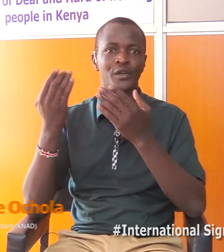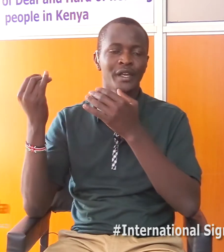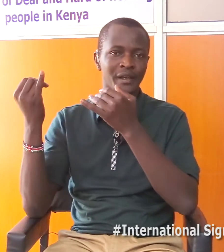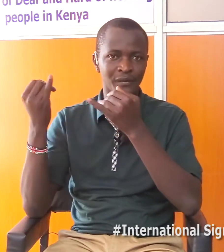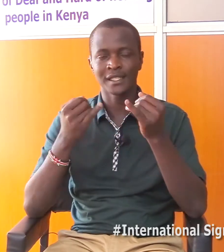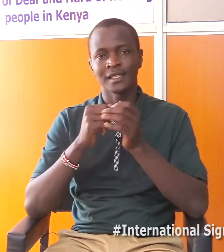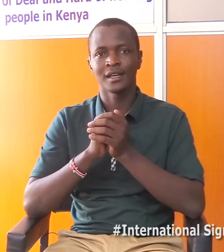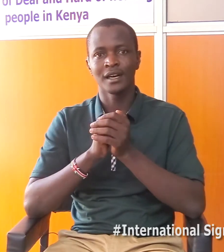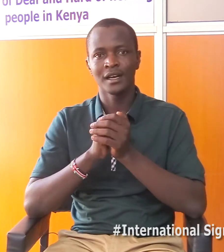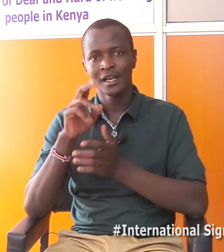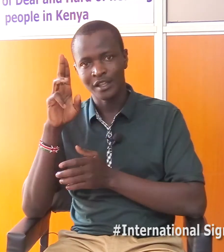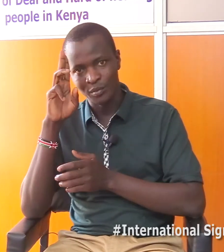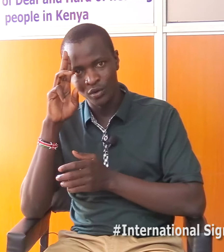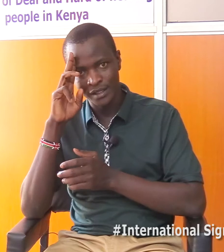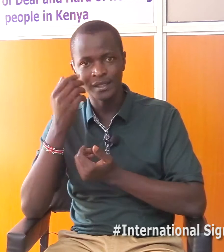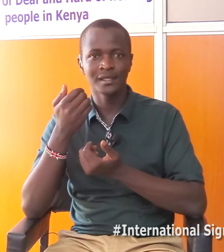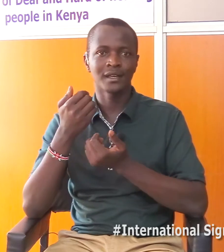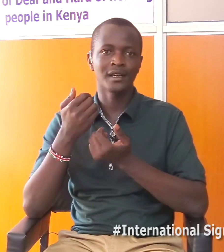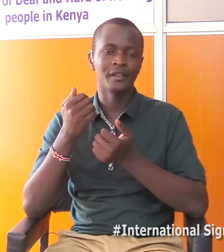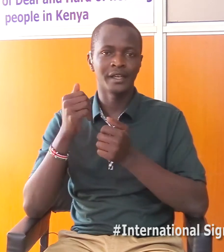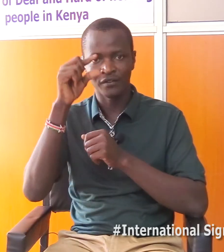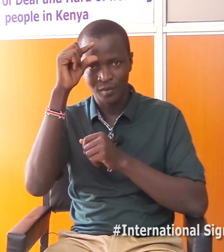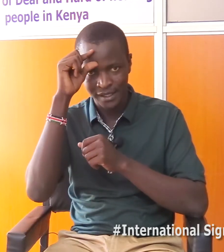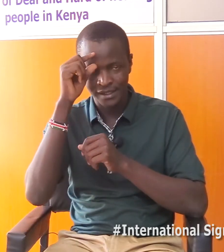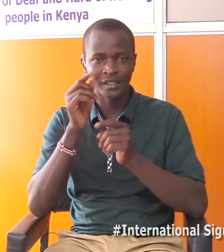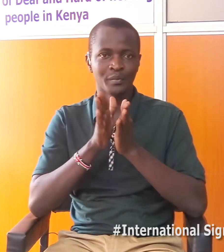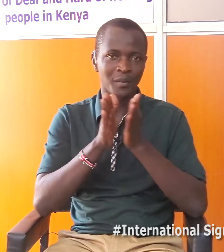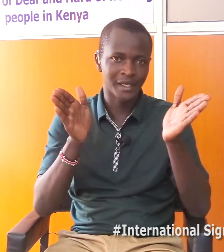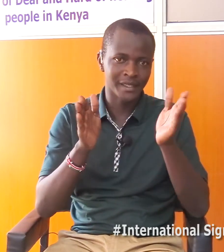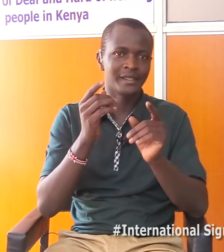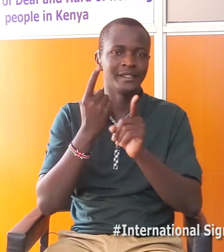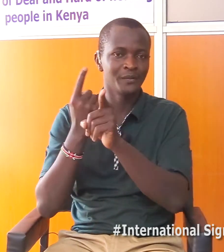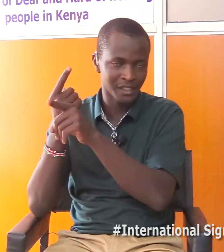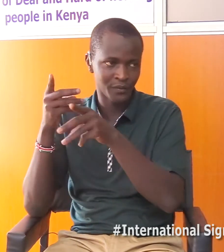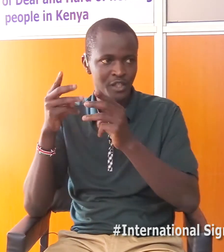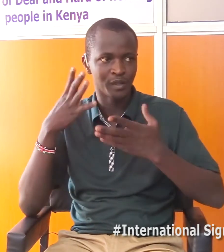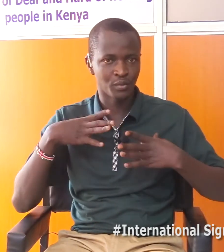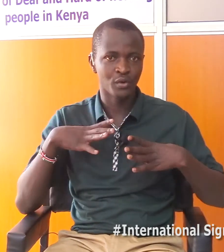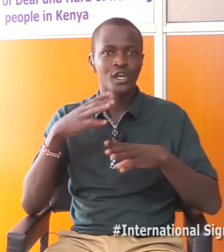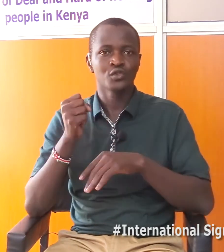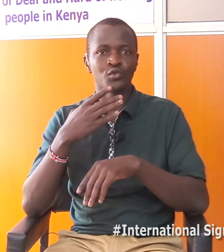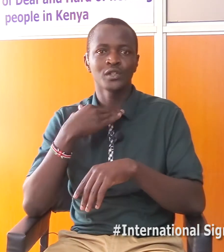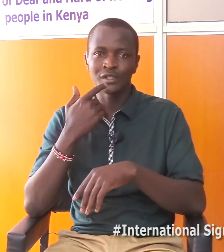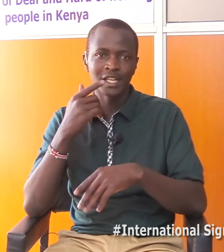we are inviting the policies, the government, the public, and different people. So we want to tell them